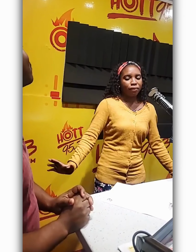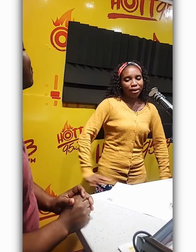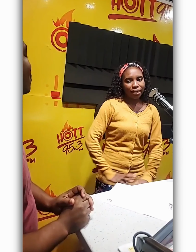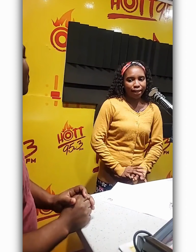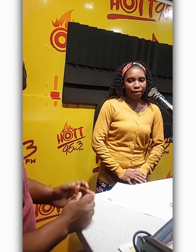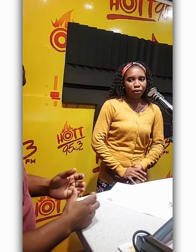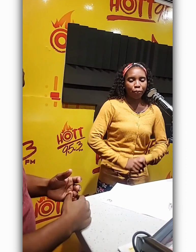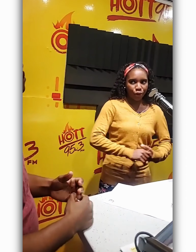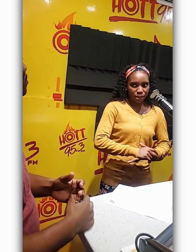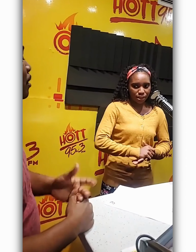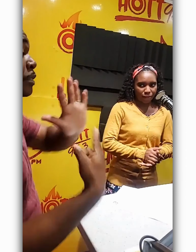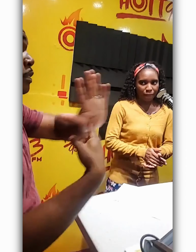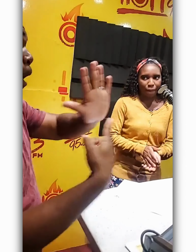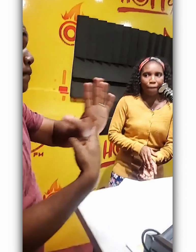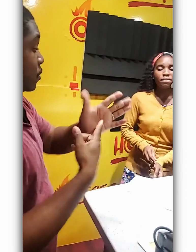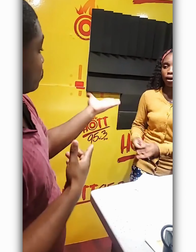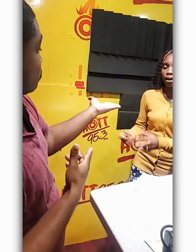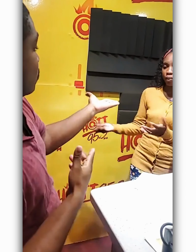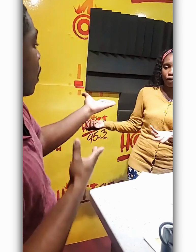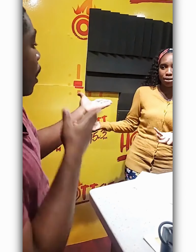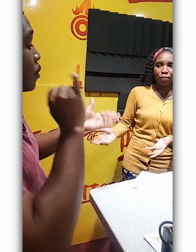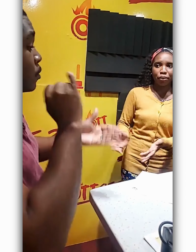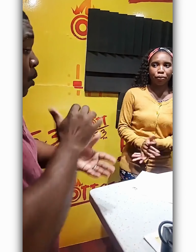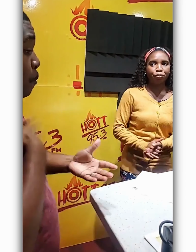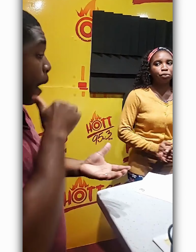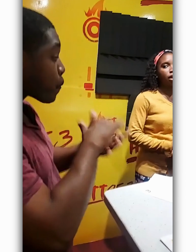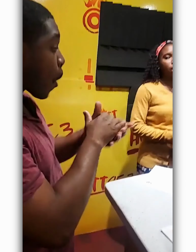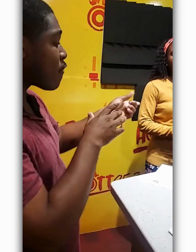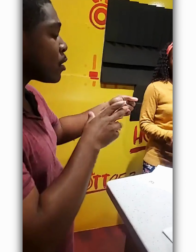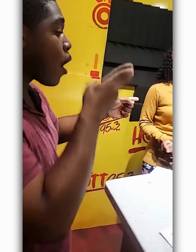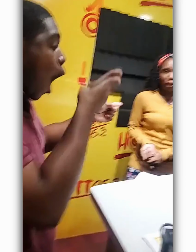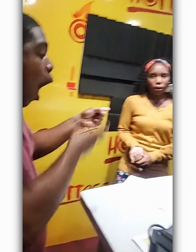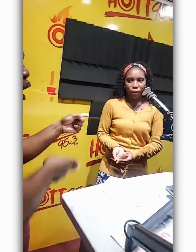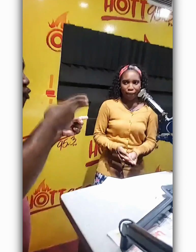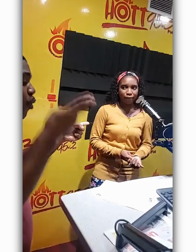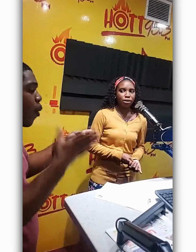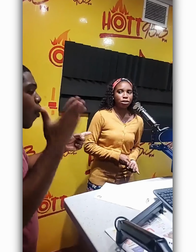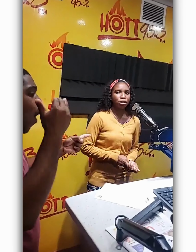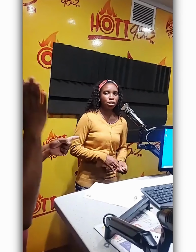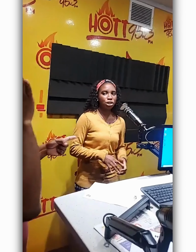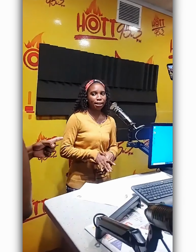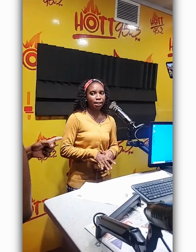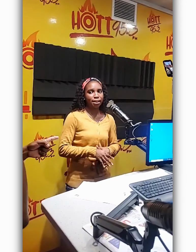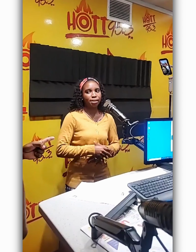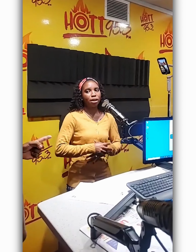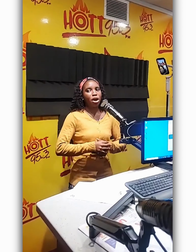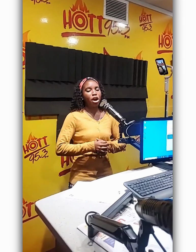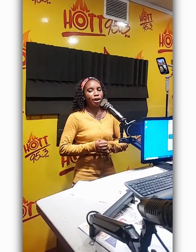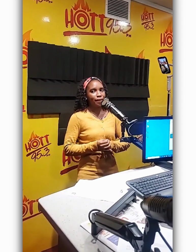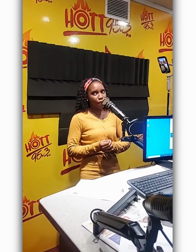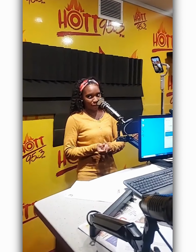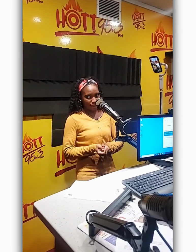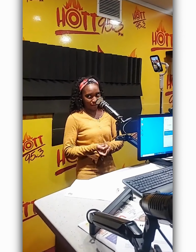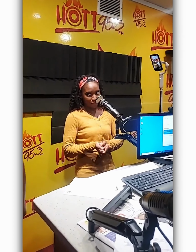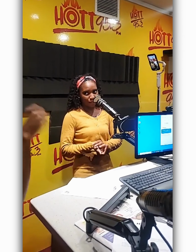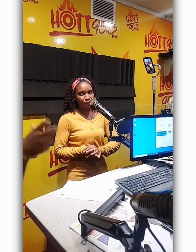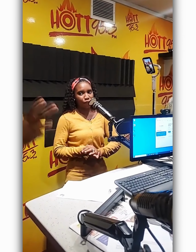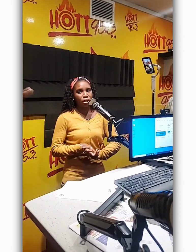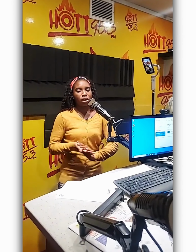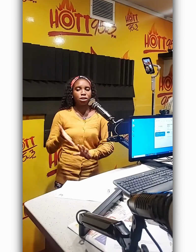fully deaf person. For example, Joy, my wife, she is hard of hearing. She